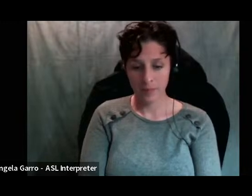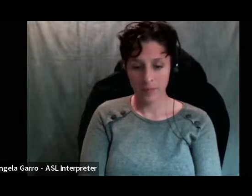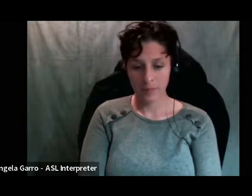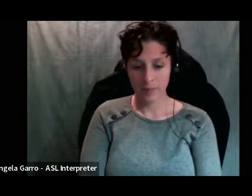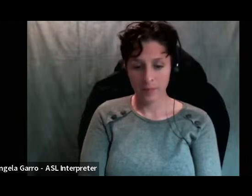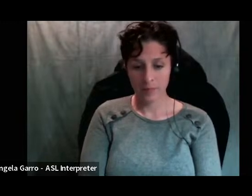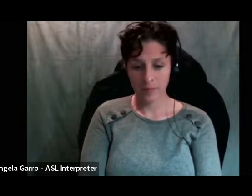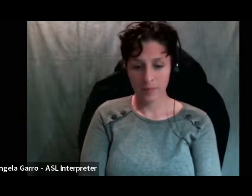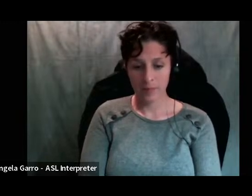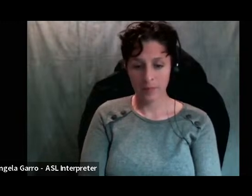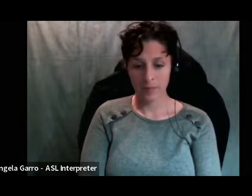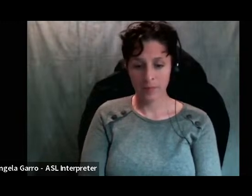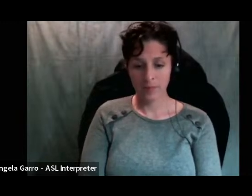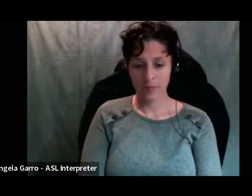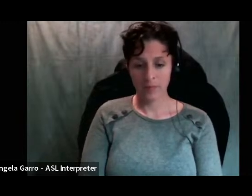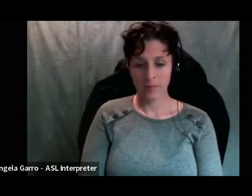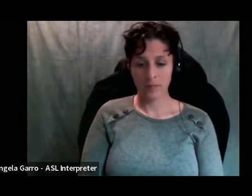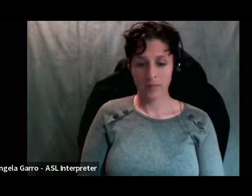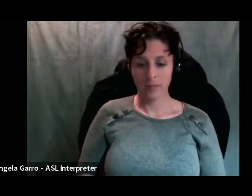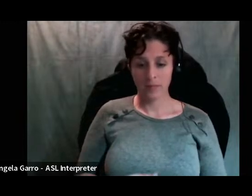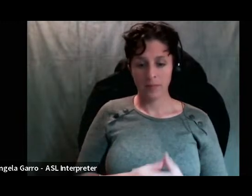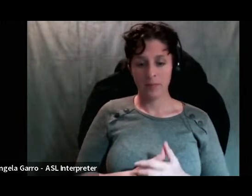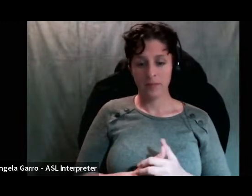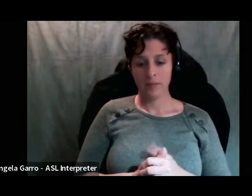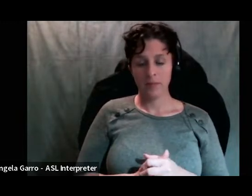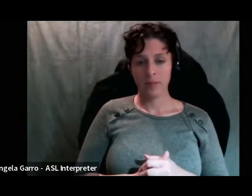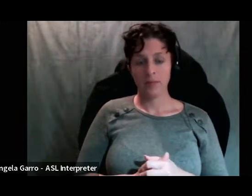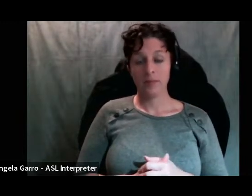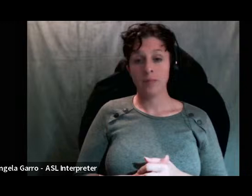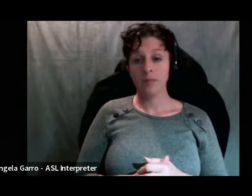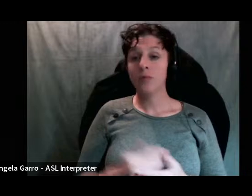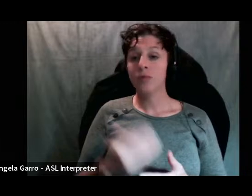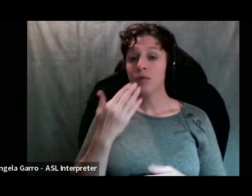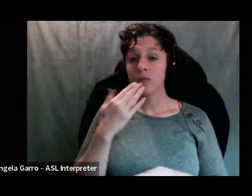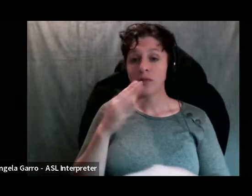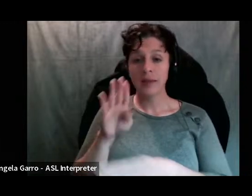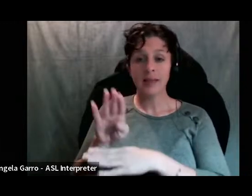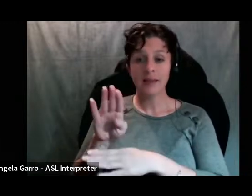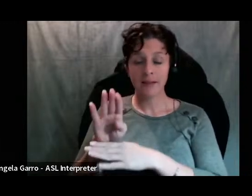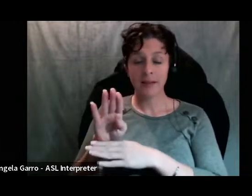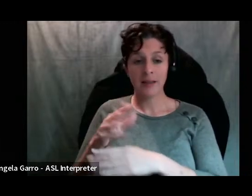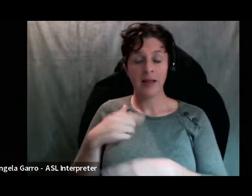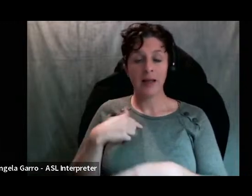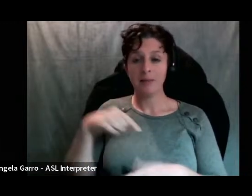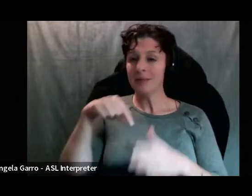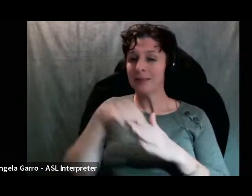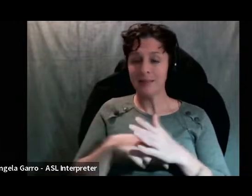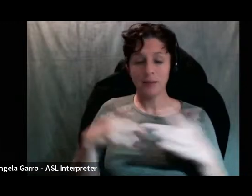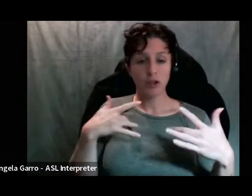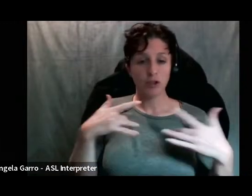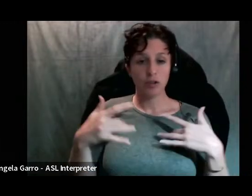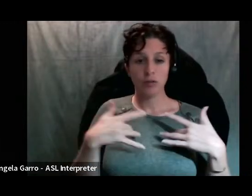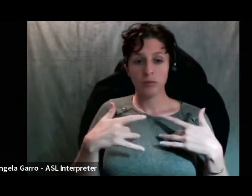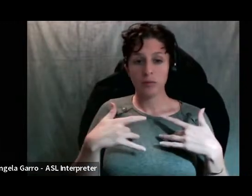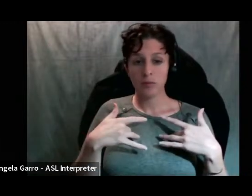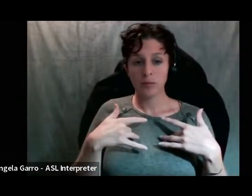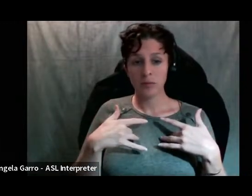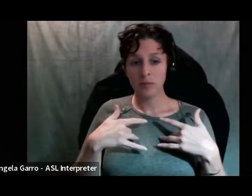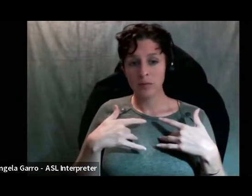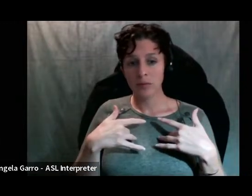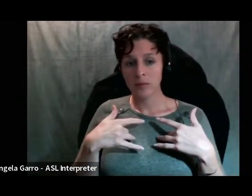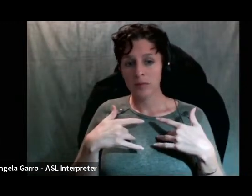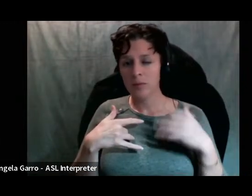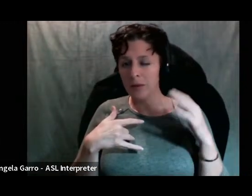You can unmute and begin. Good evening. I am deeply concerned that Manat Al-Atma was